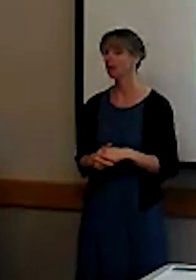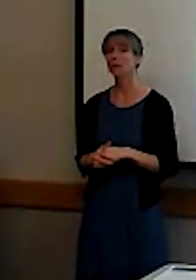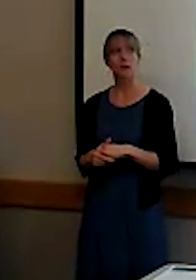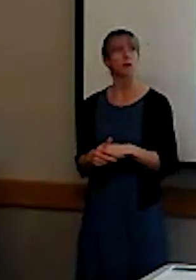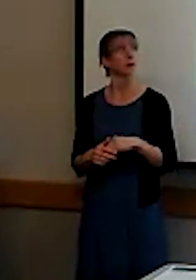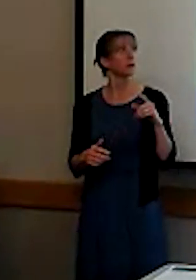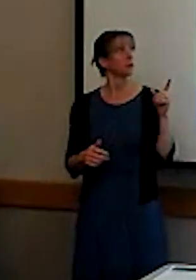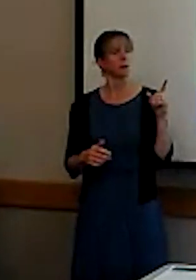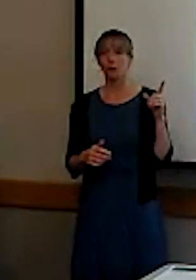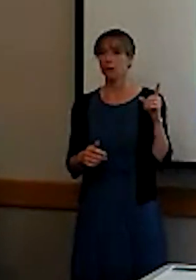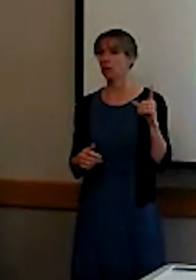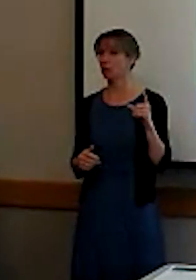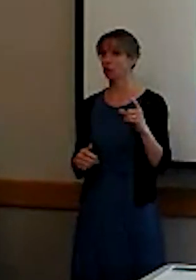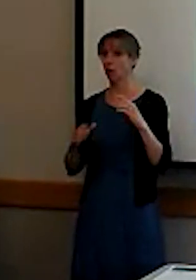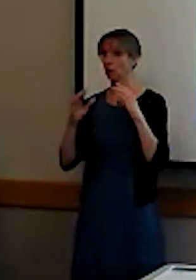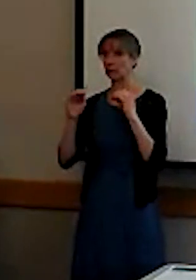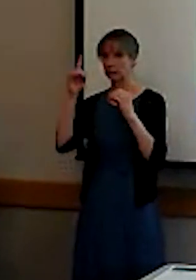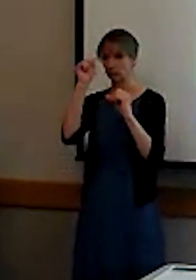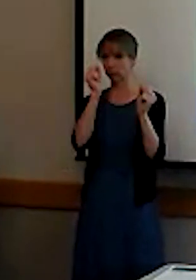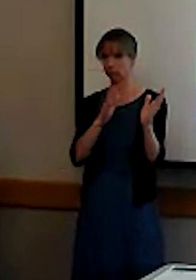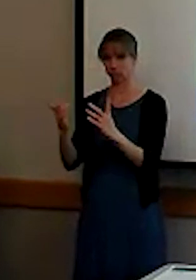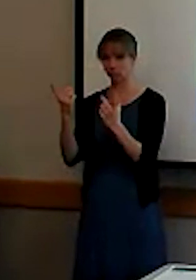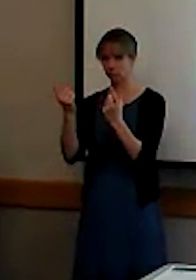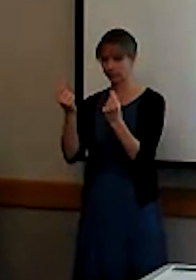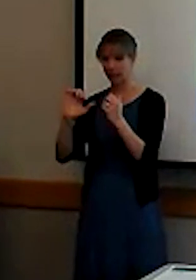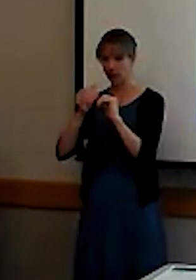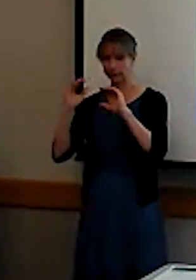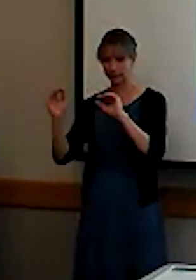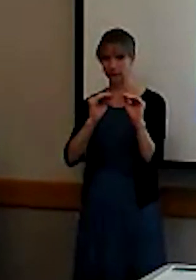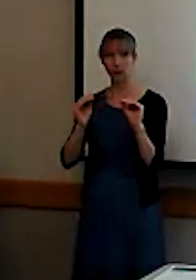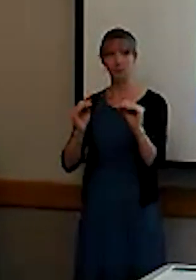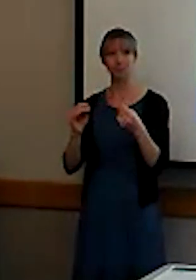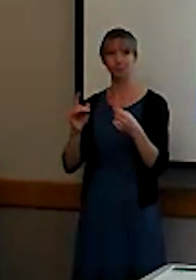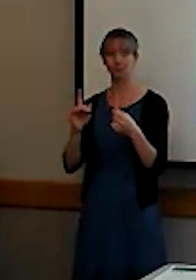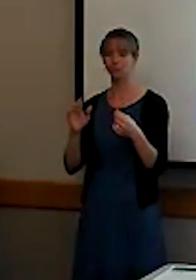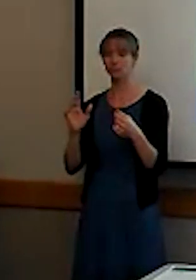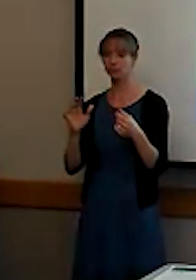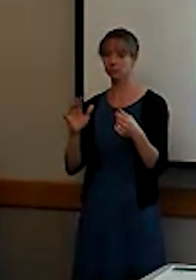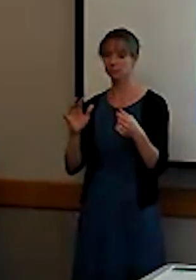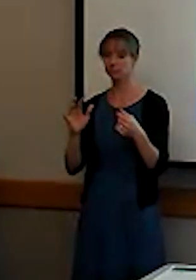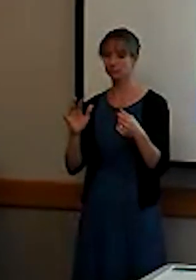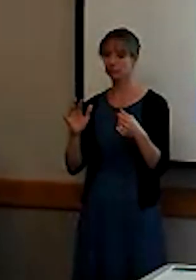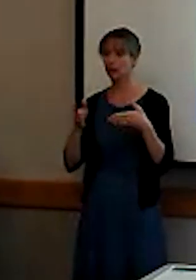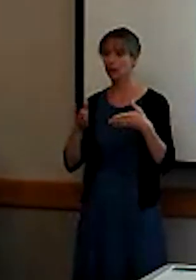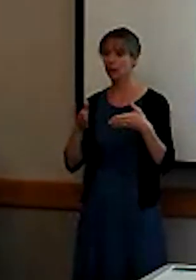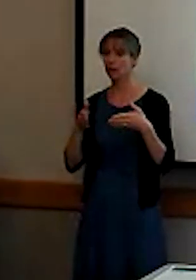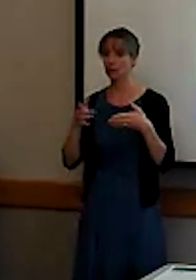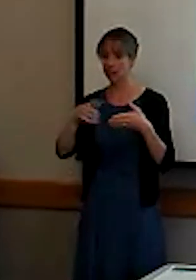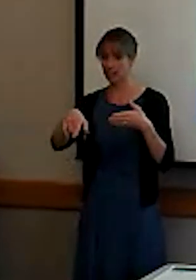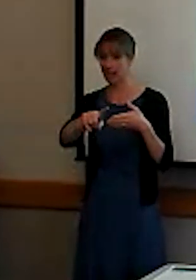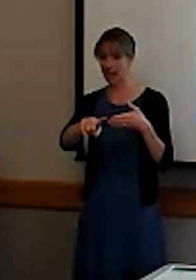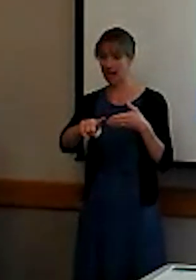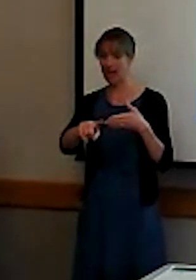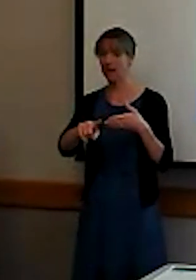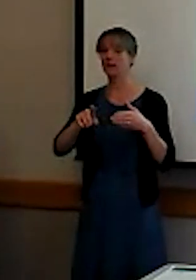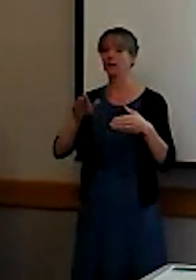let me go over some of their teaching strategies. Other teaching strategies would be, so allowing them to participate at